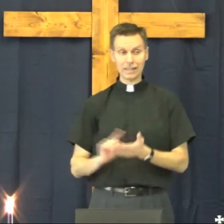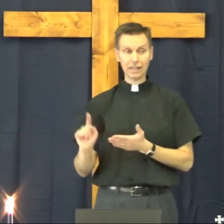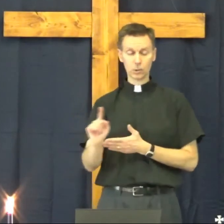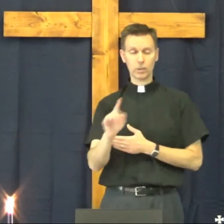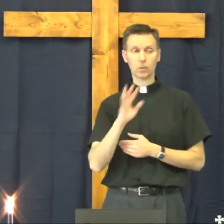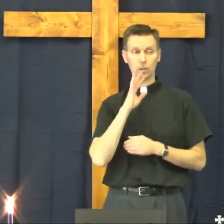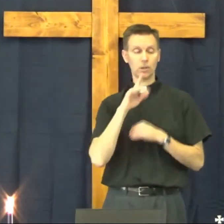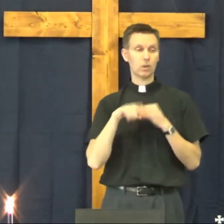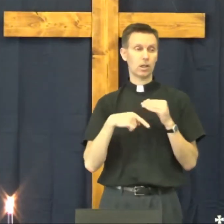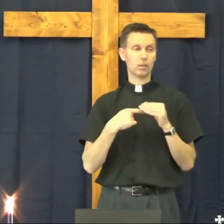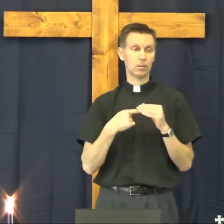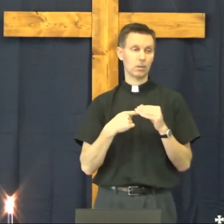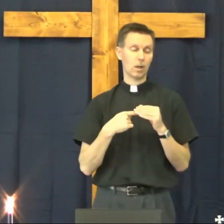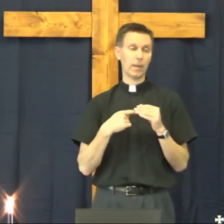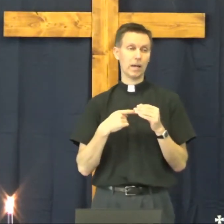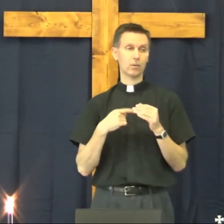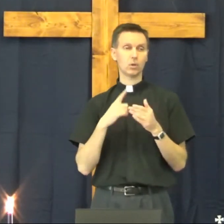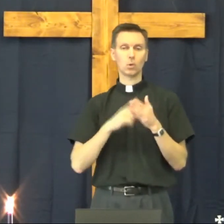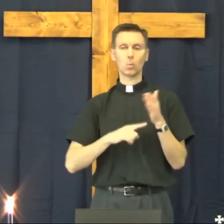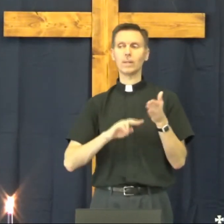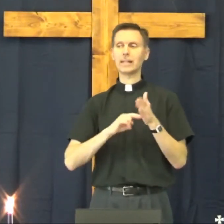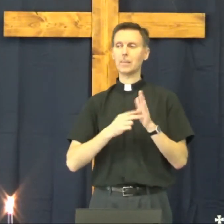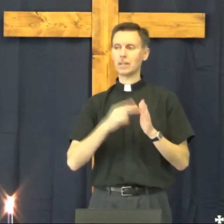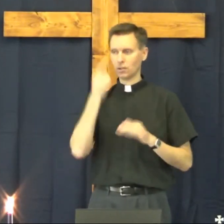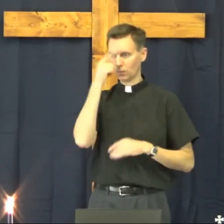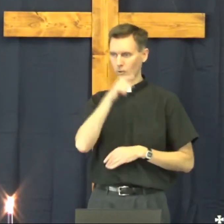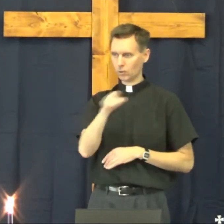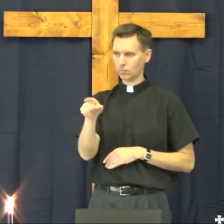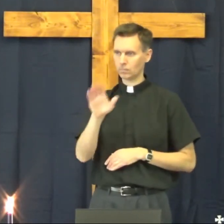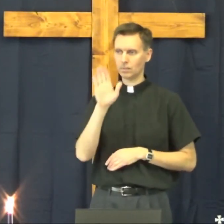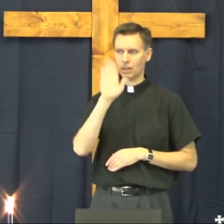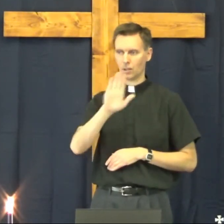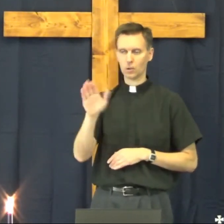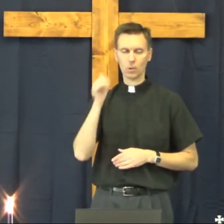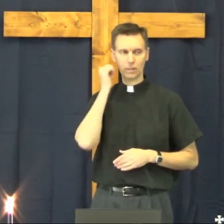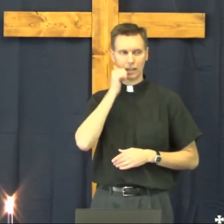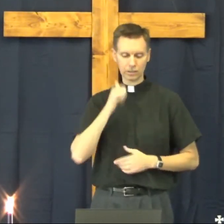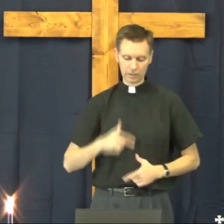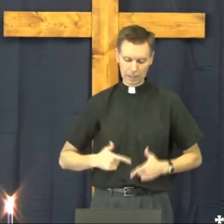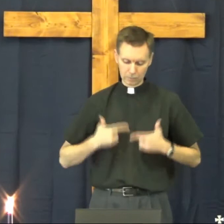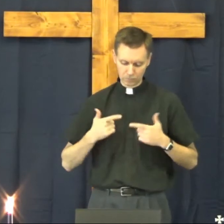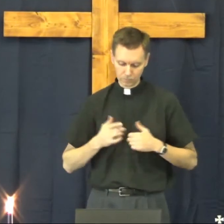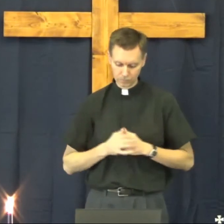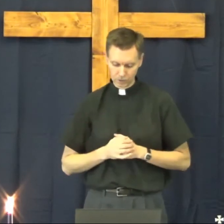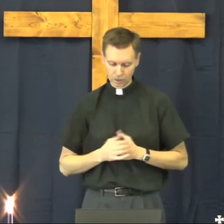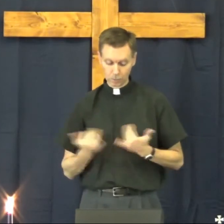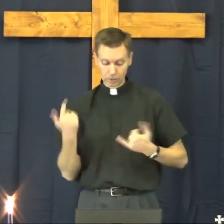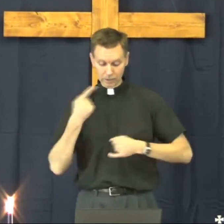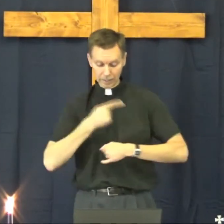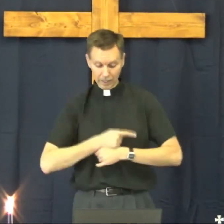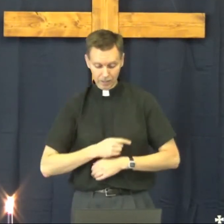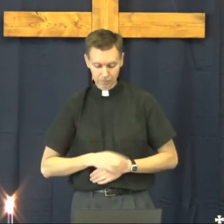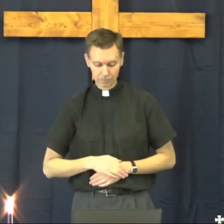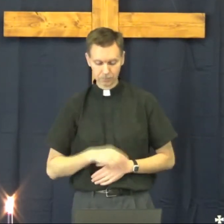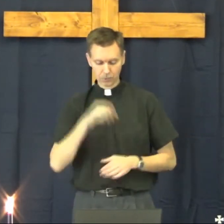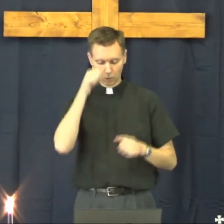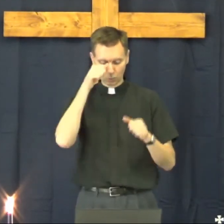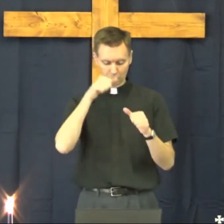Next week, we're going to talk about what that means for you in your daily life. But today,